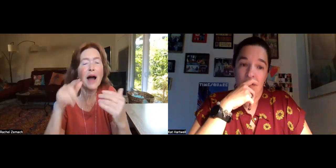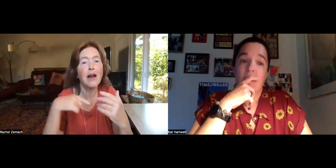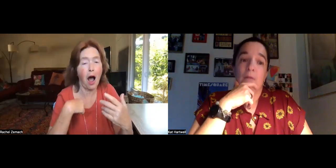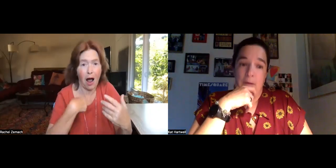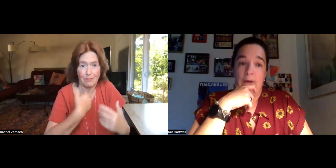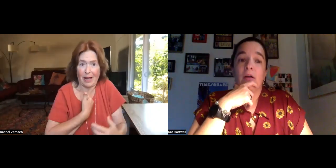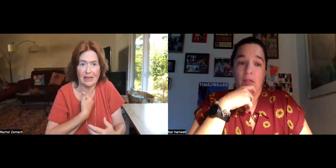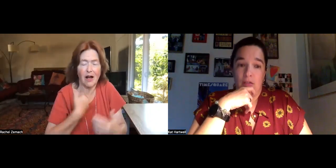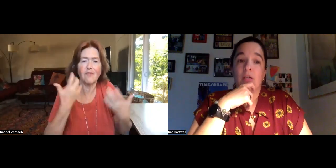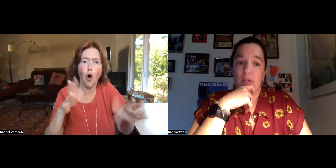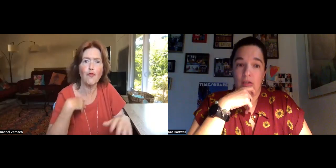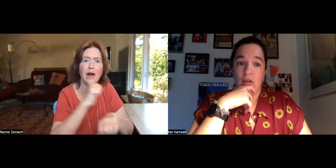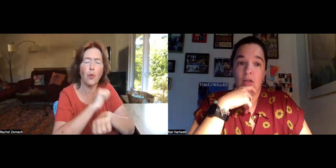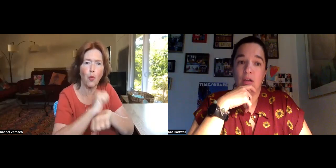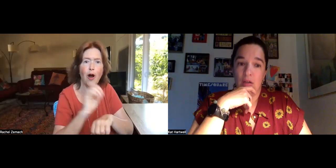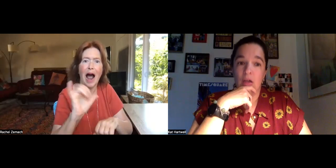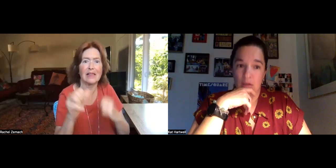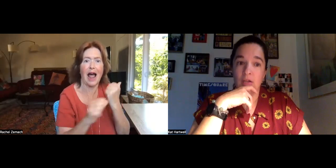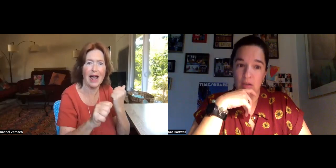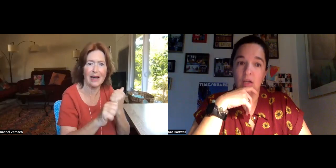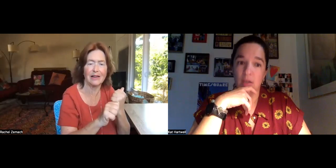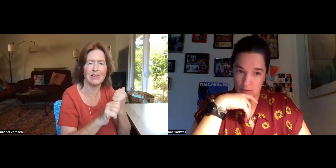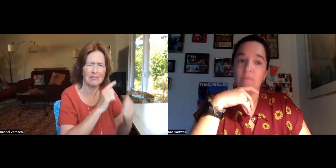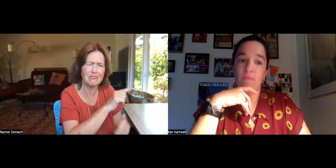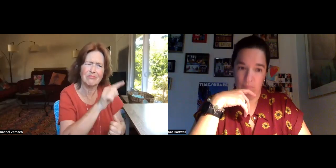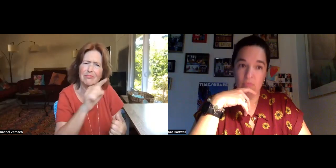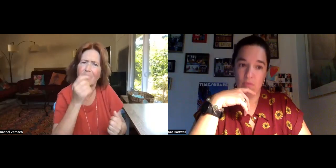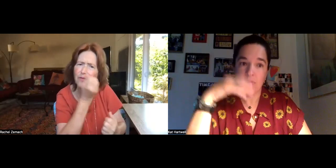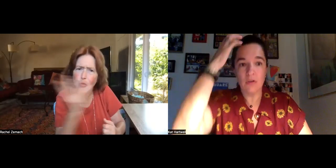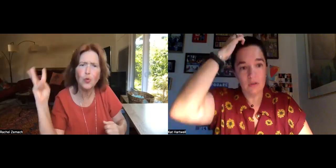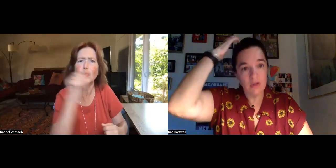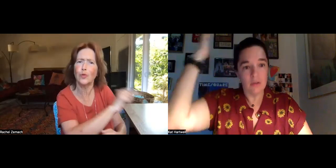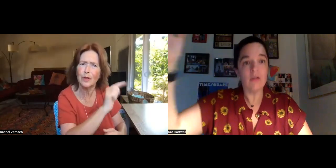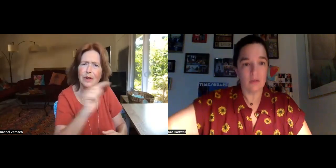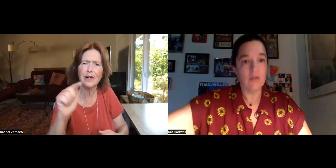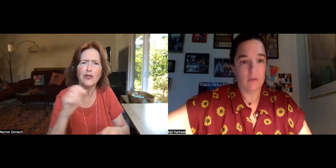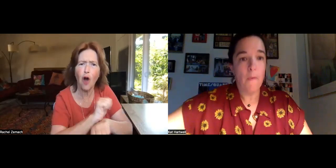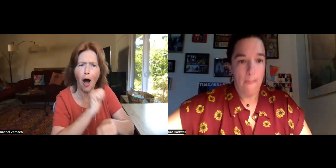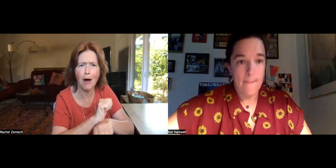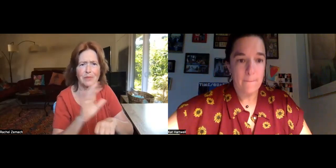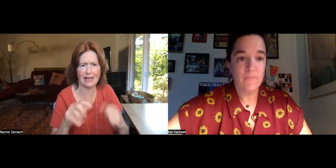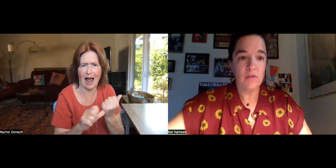I myself already work at 8, few jobs at